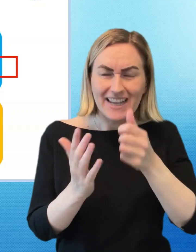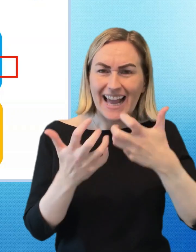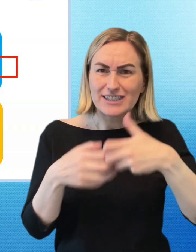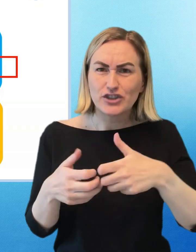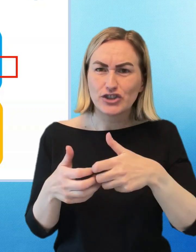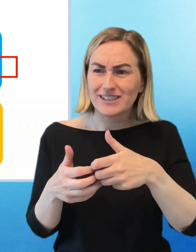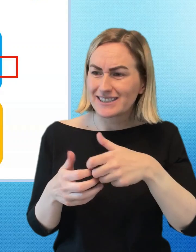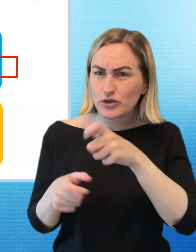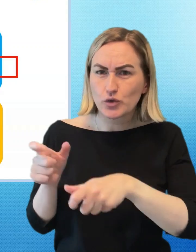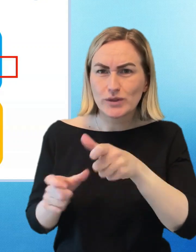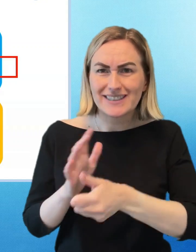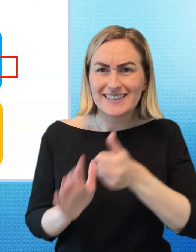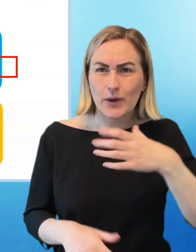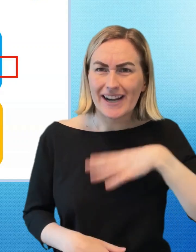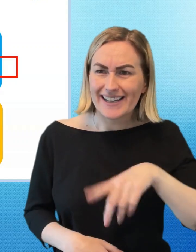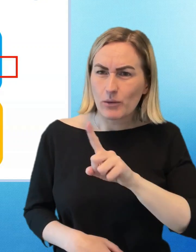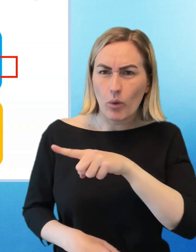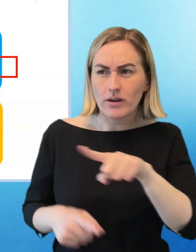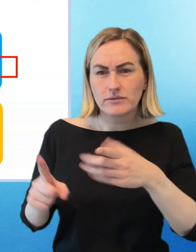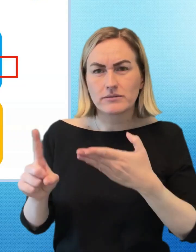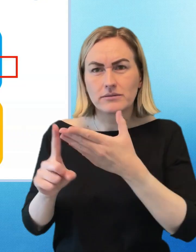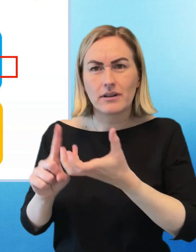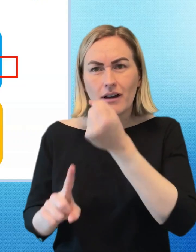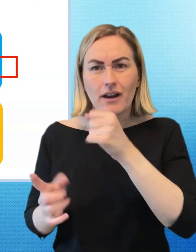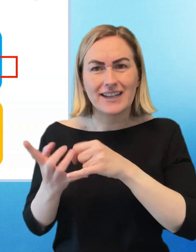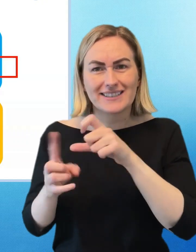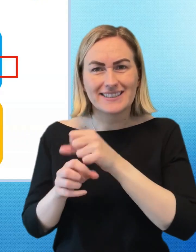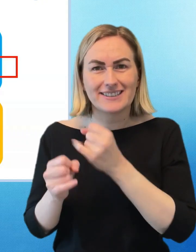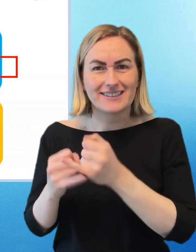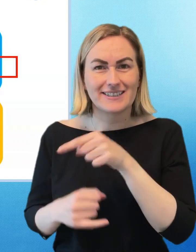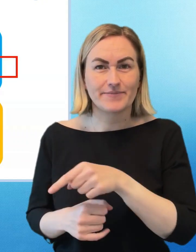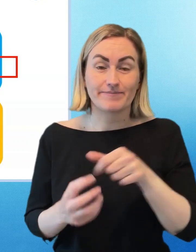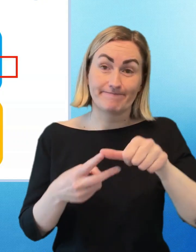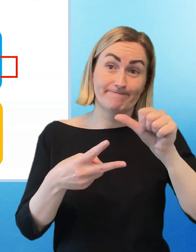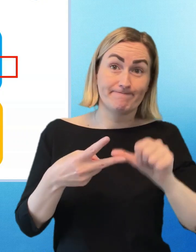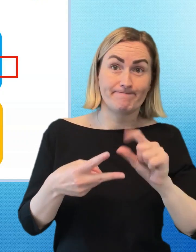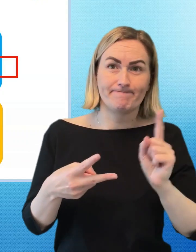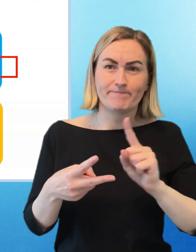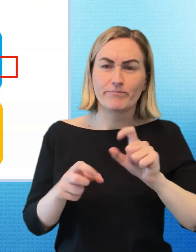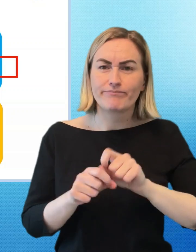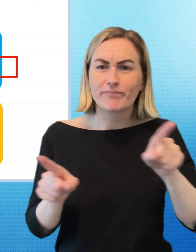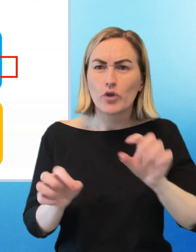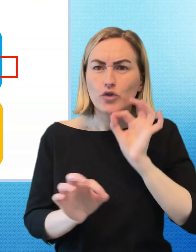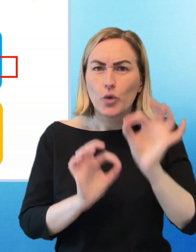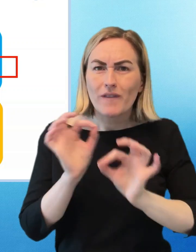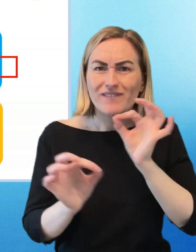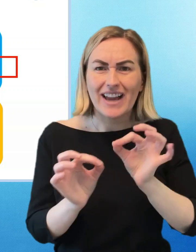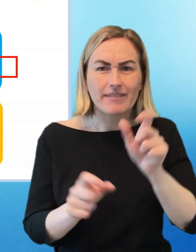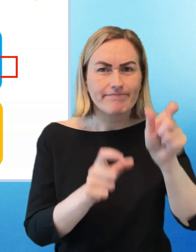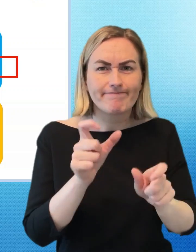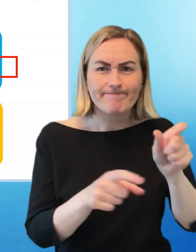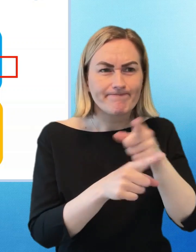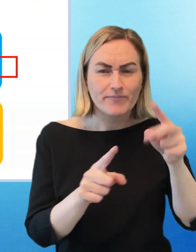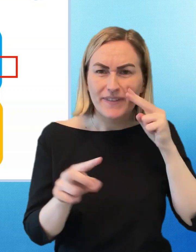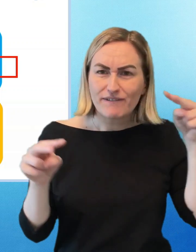engineering students will need to help solve the SDGs. In work package 2, we undertook a nationwide